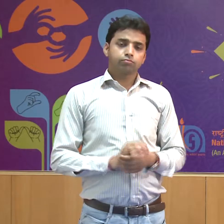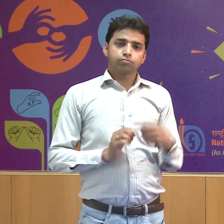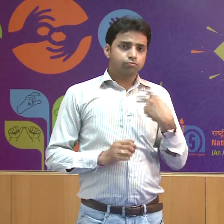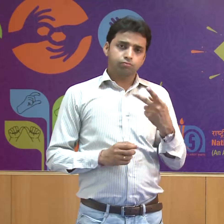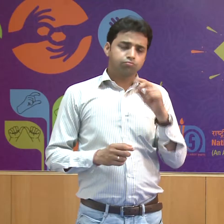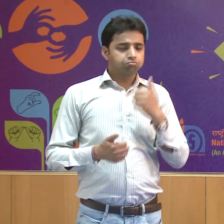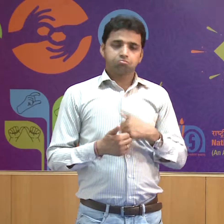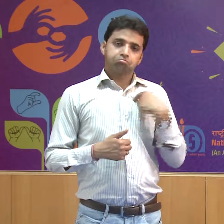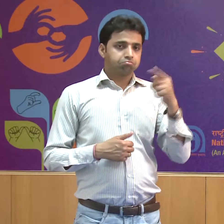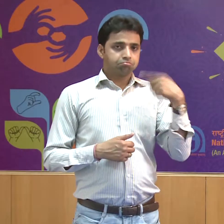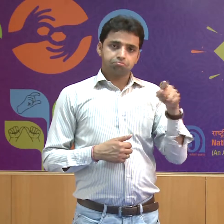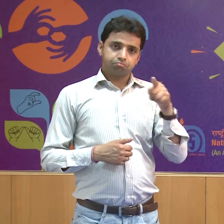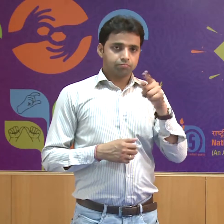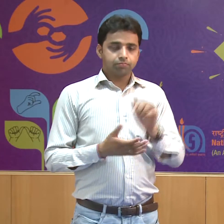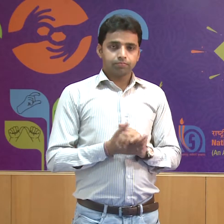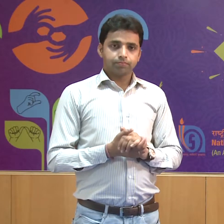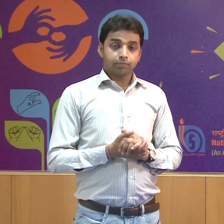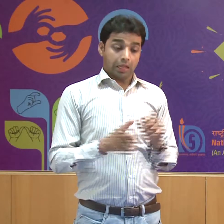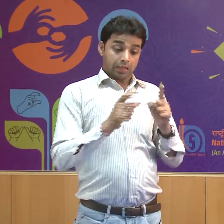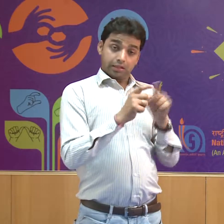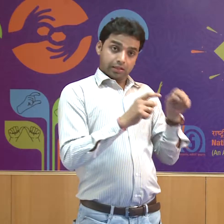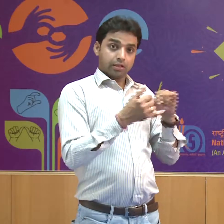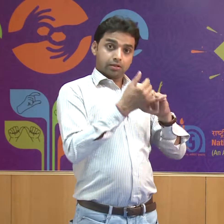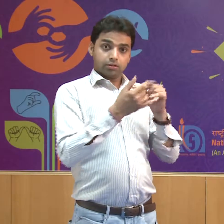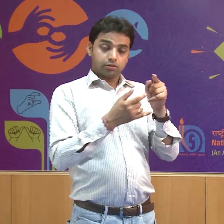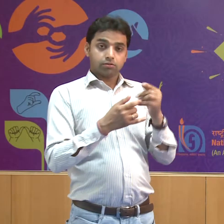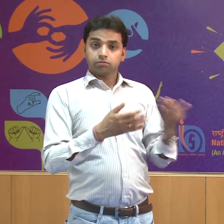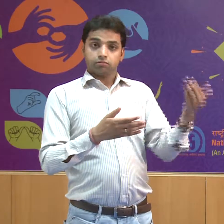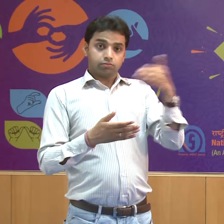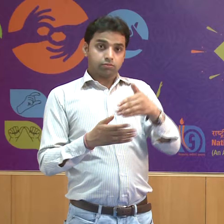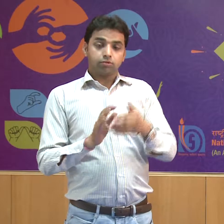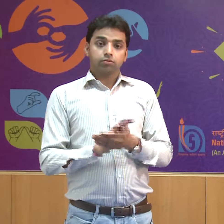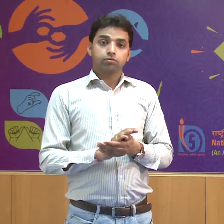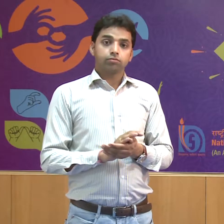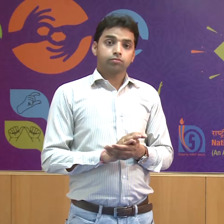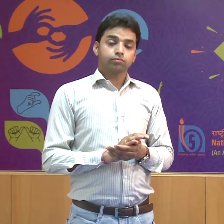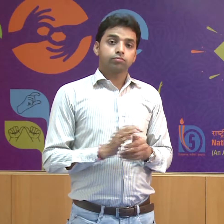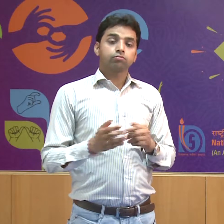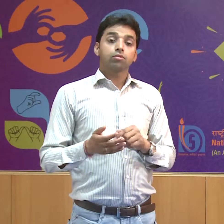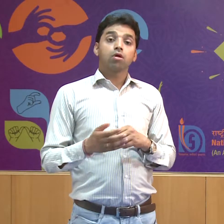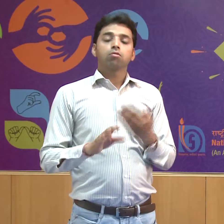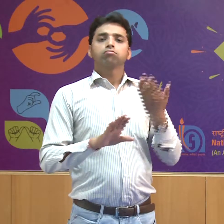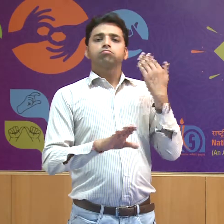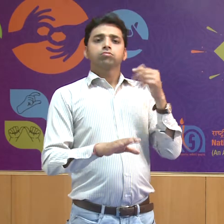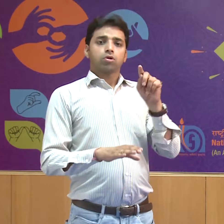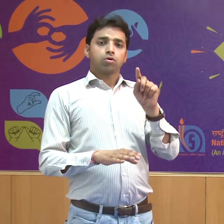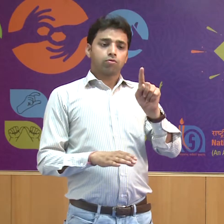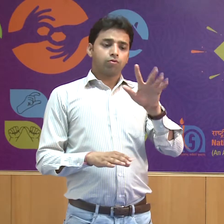Yes, you are right. The Delhi Sultanate came to an end in 1526 when